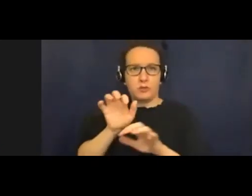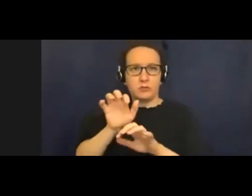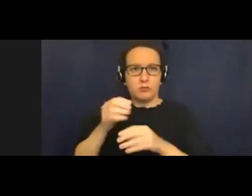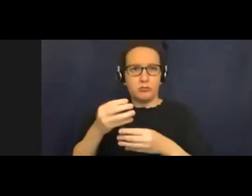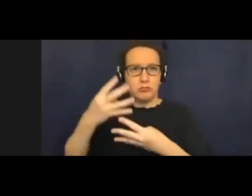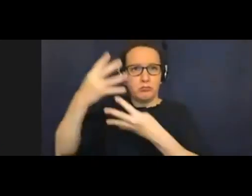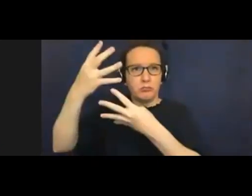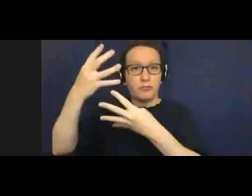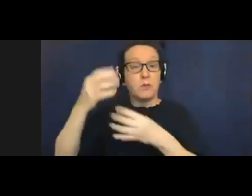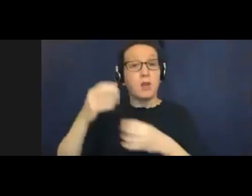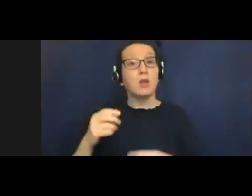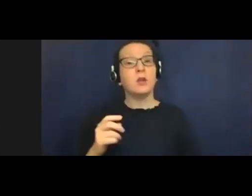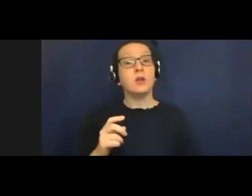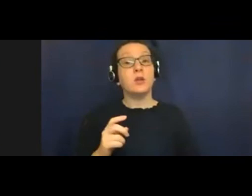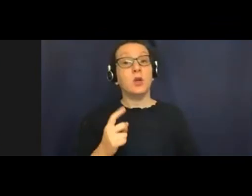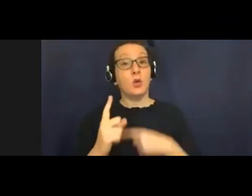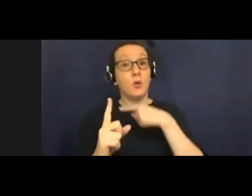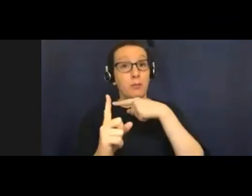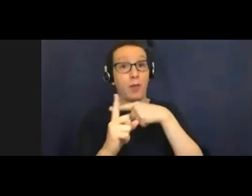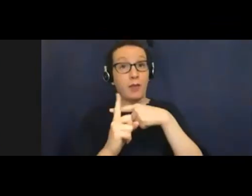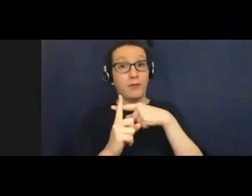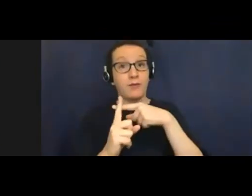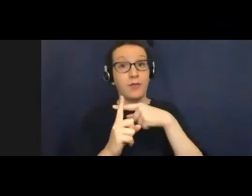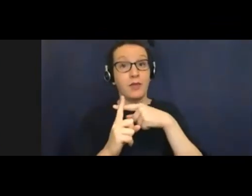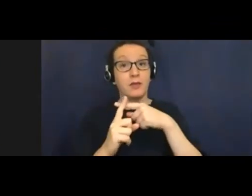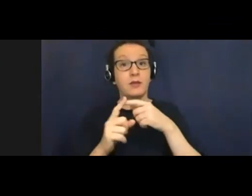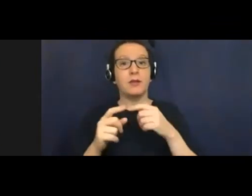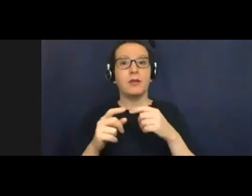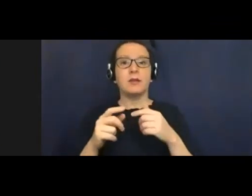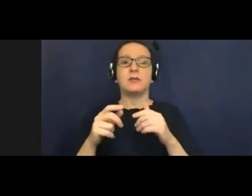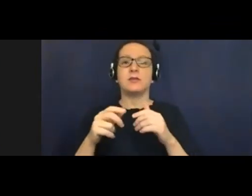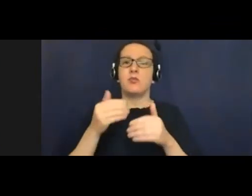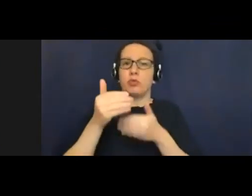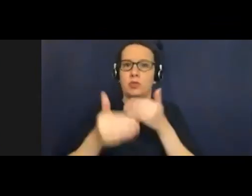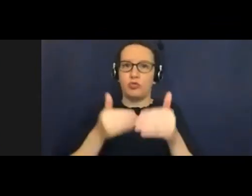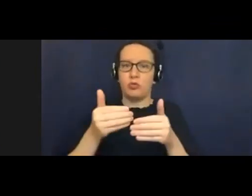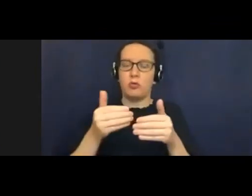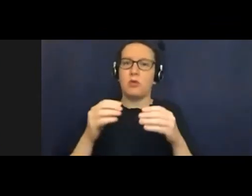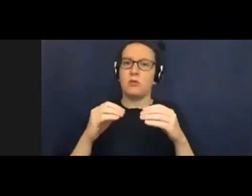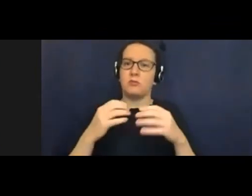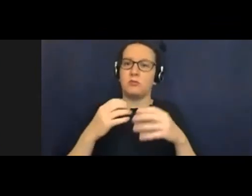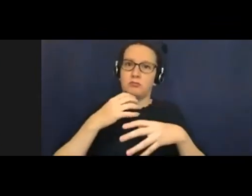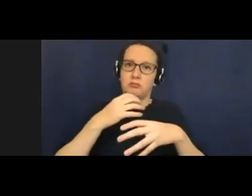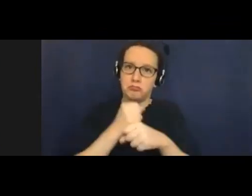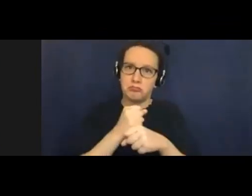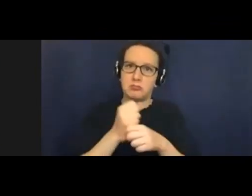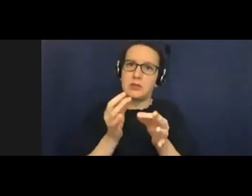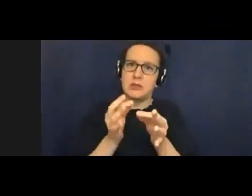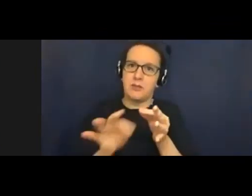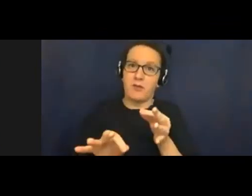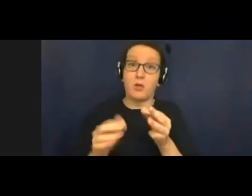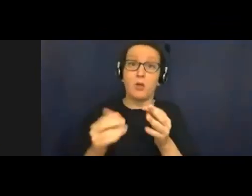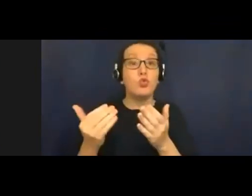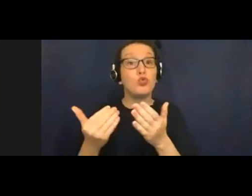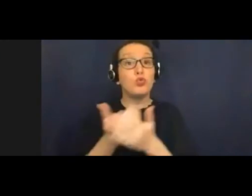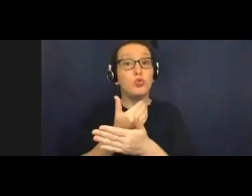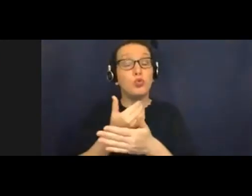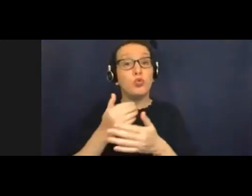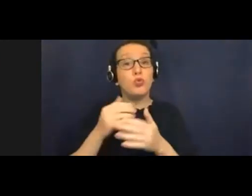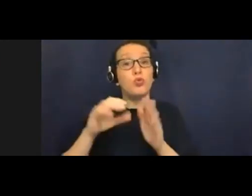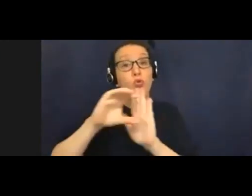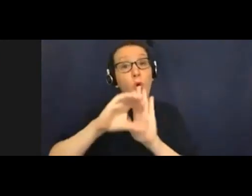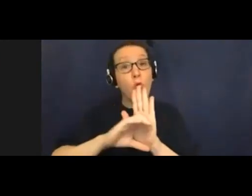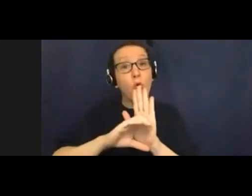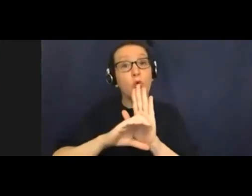about procedural simplification. The new code simplifies communication with